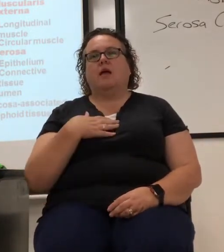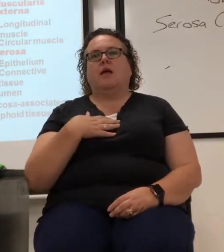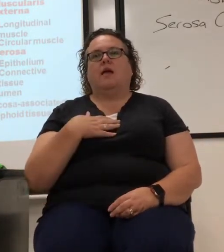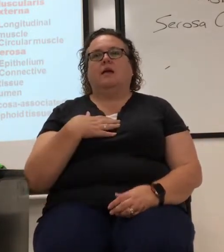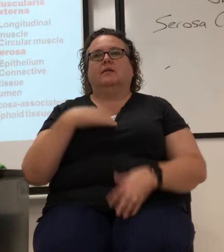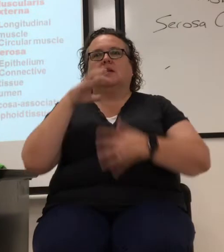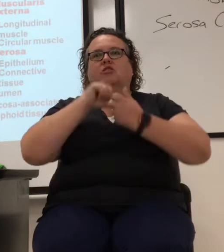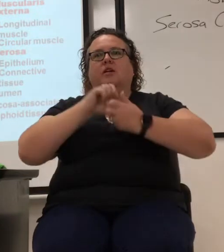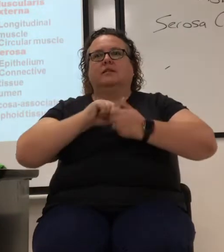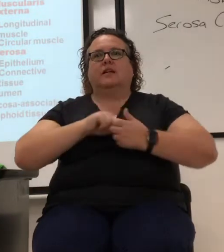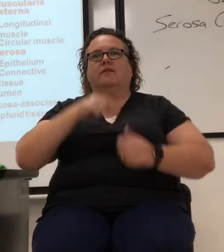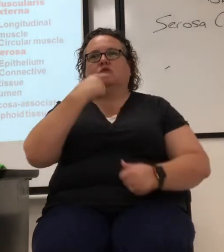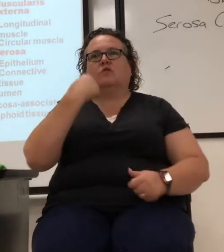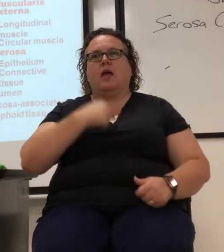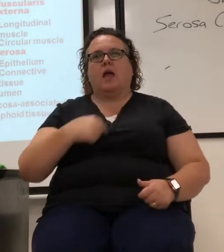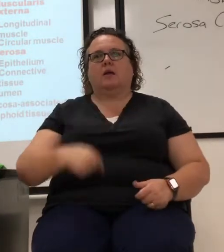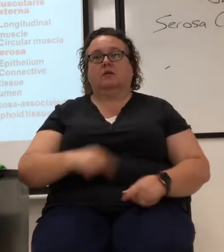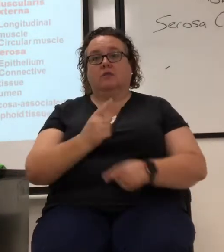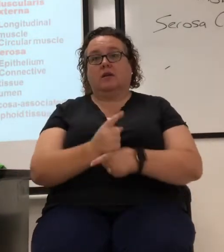right?